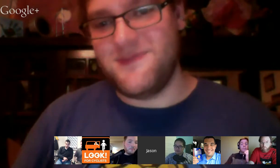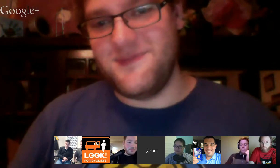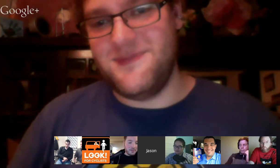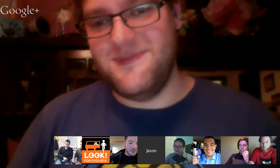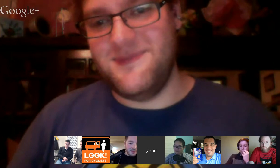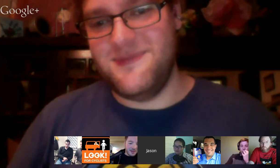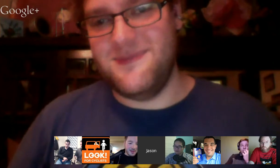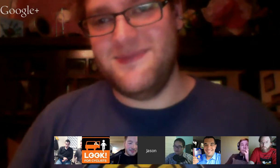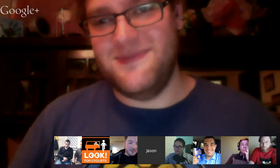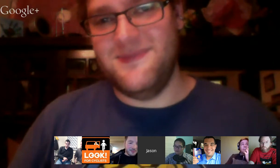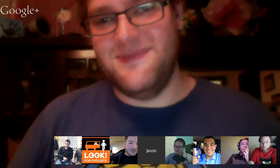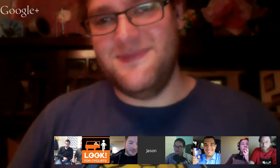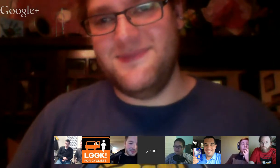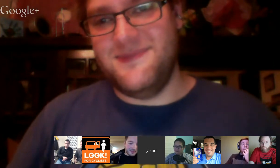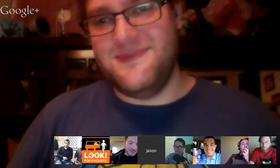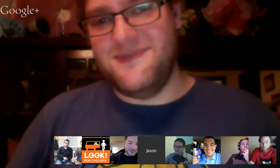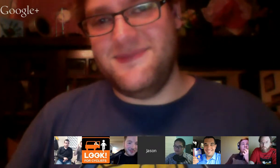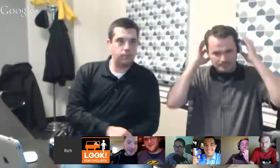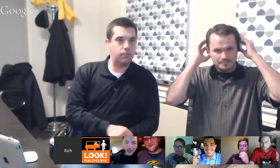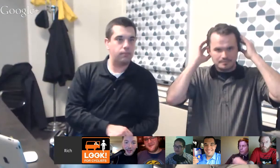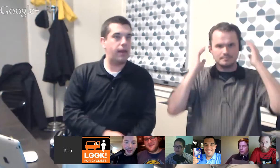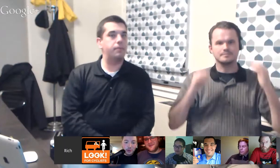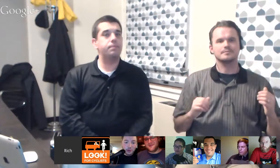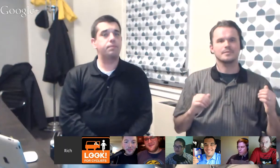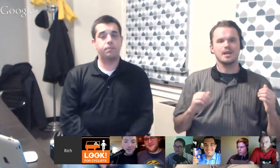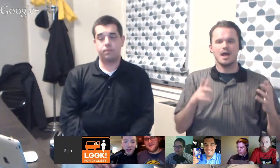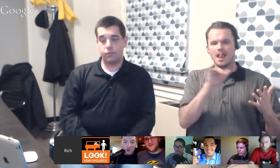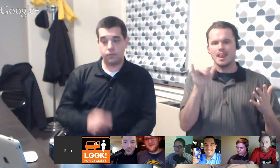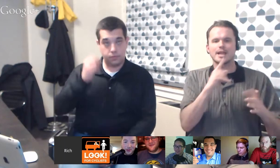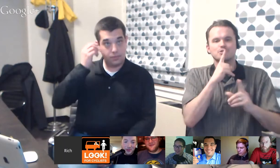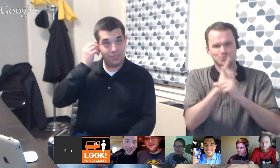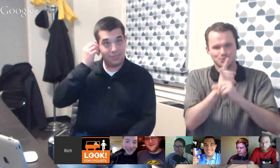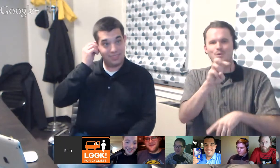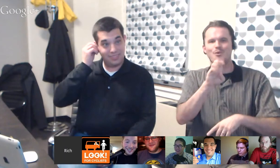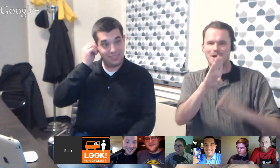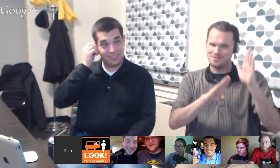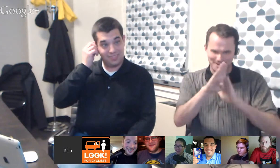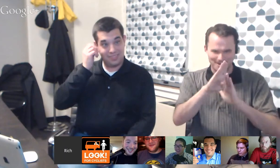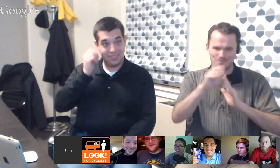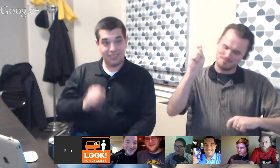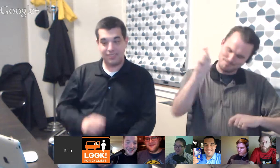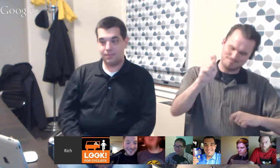eliminate things that are in my way. Like a true web developer would, right?